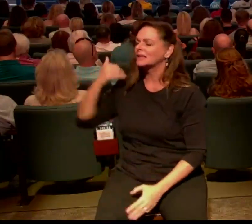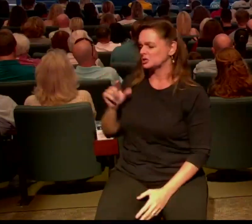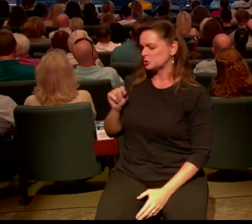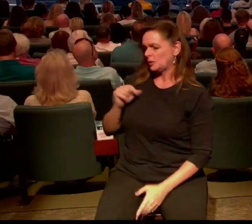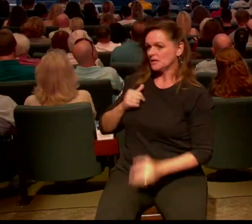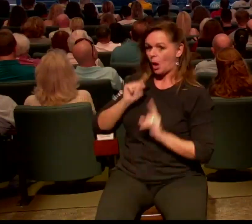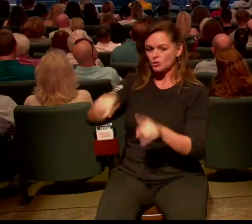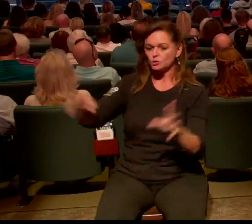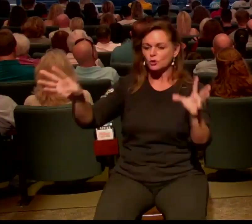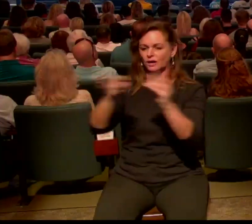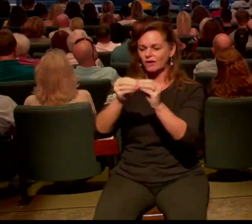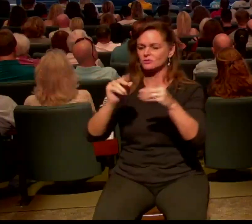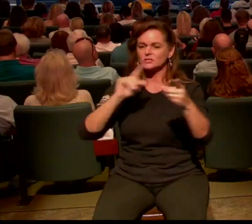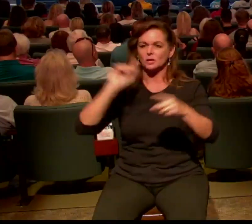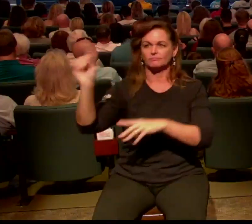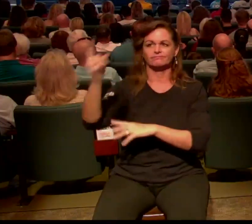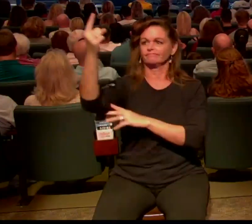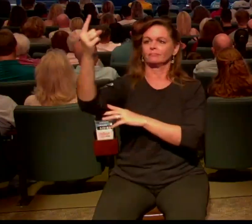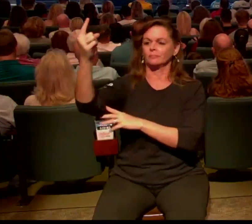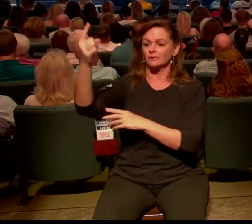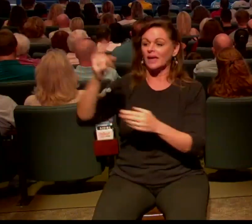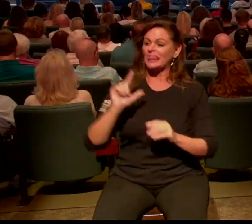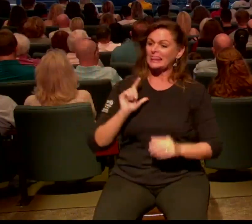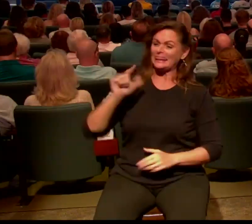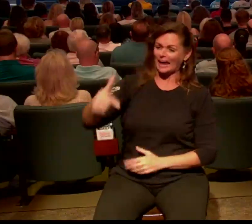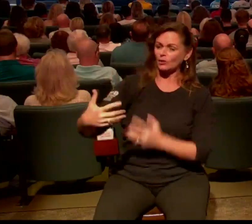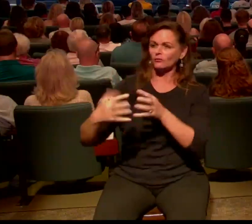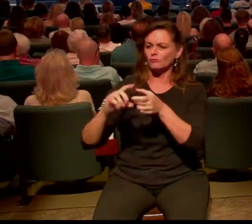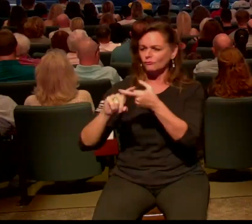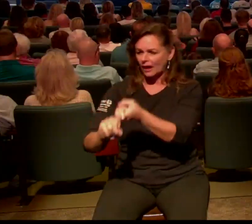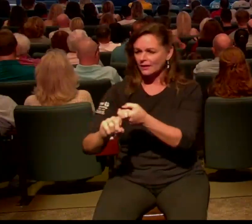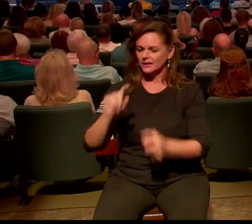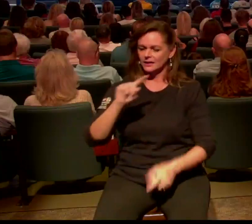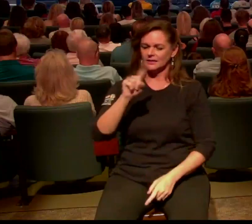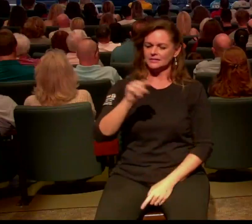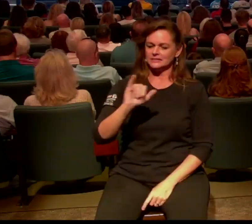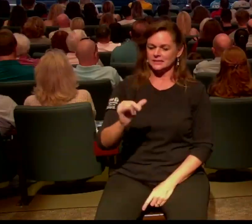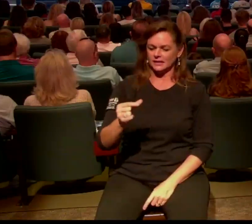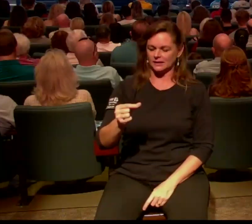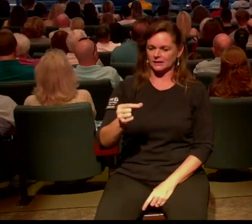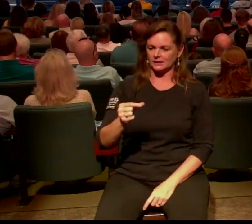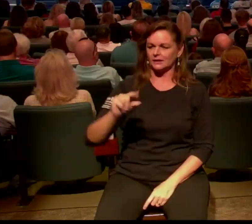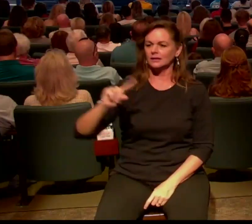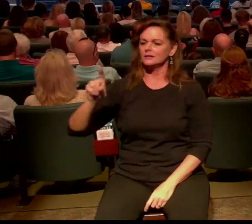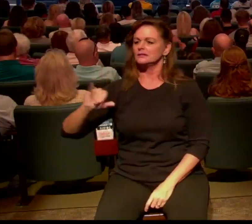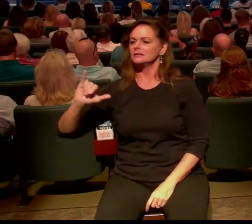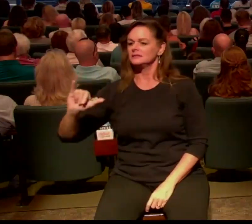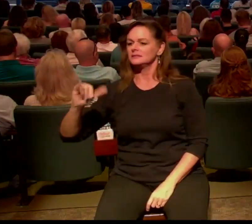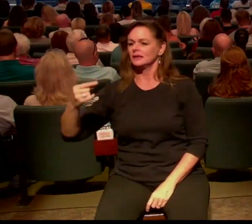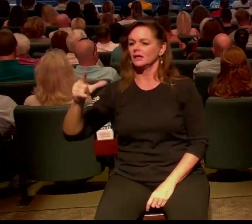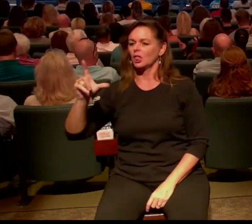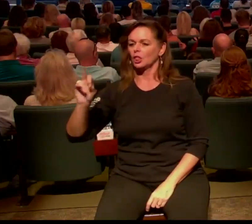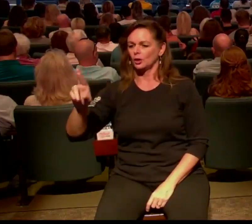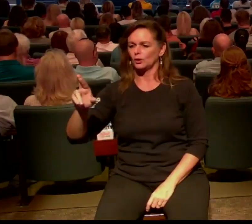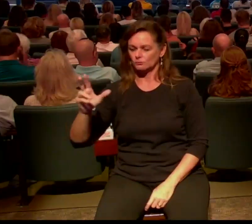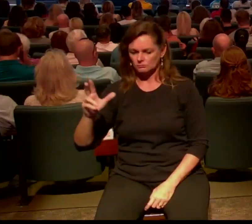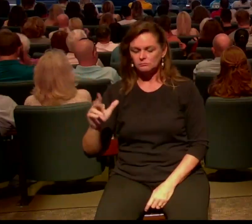and I heard who became a tremendous friend of mine over the years, Zig Ziglar, when he said, "If you'll help other people get what they